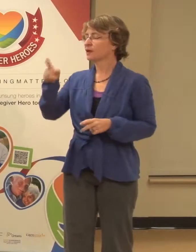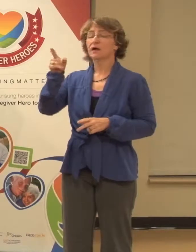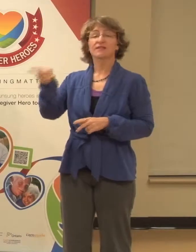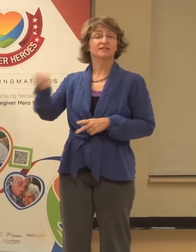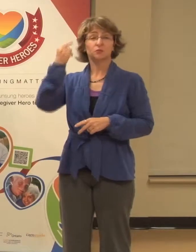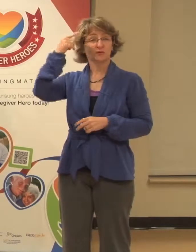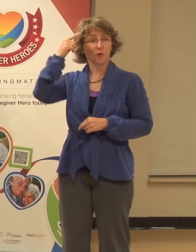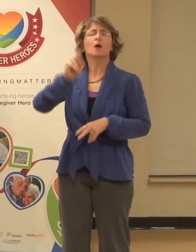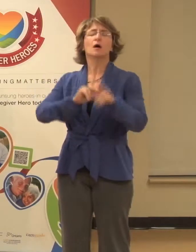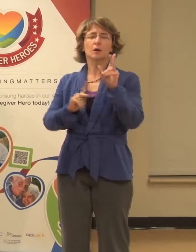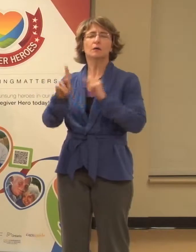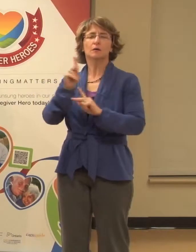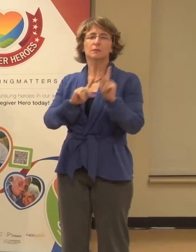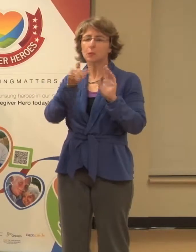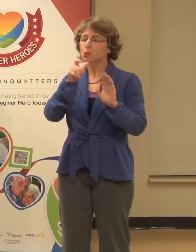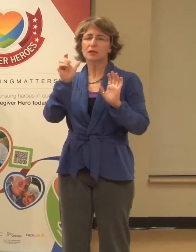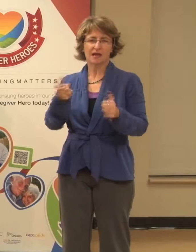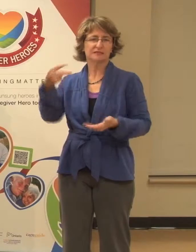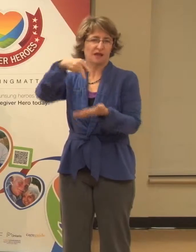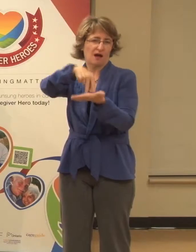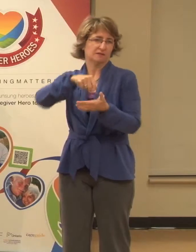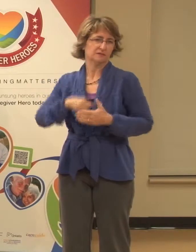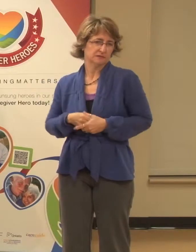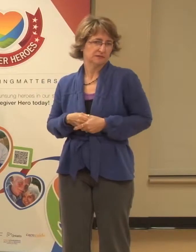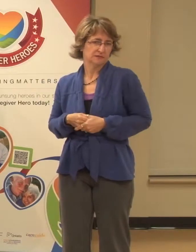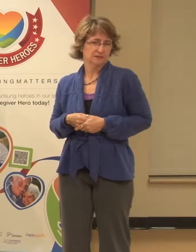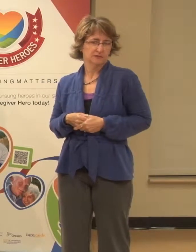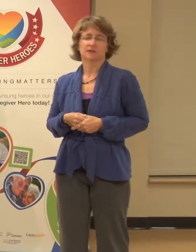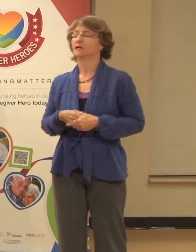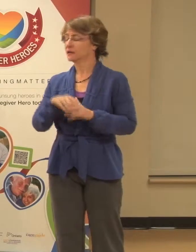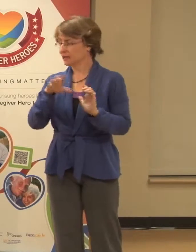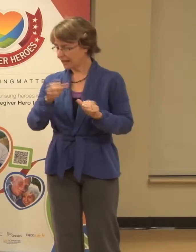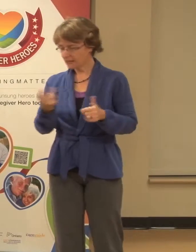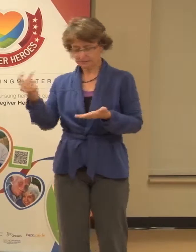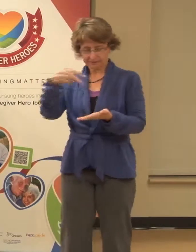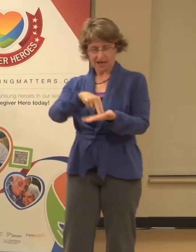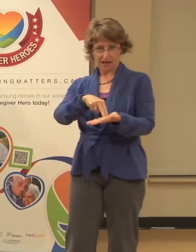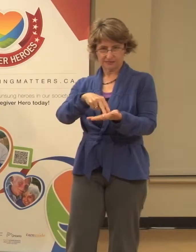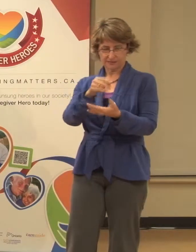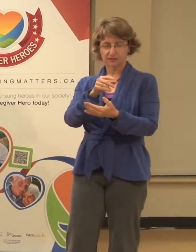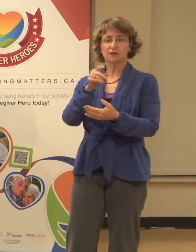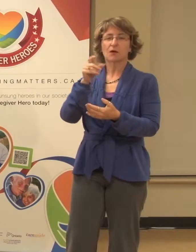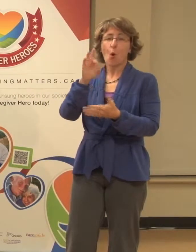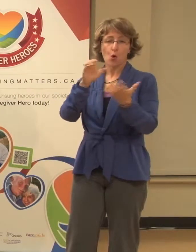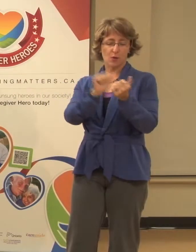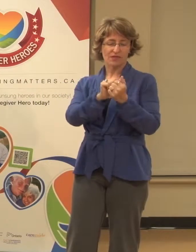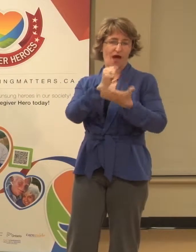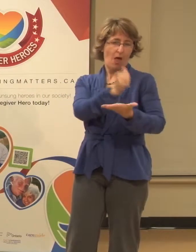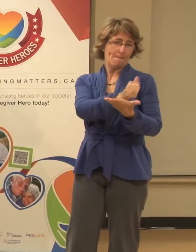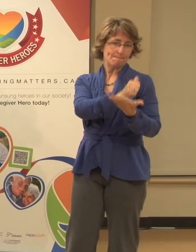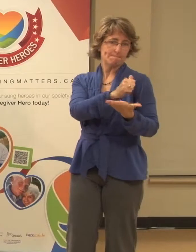people that are able to stand up. So they can stand up on their own, or with the help